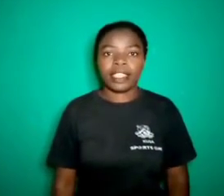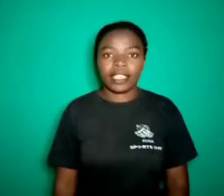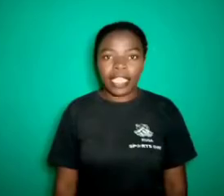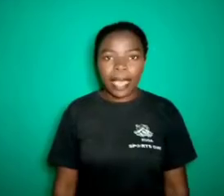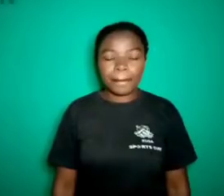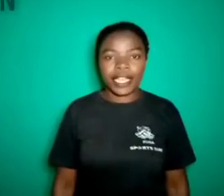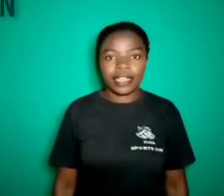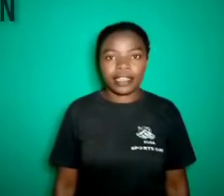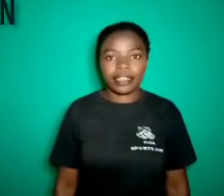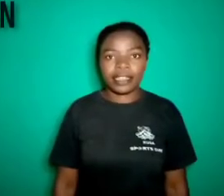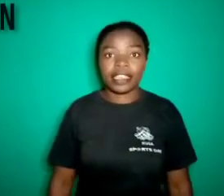Happen,